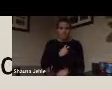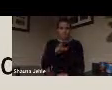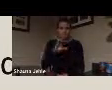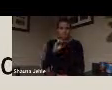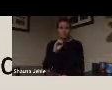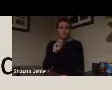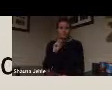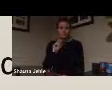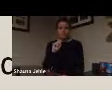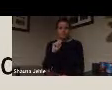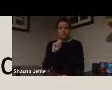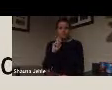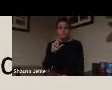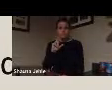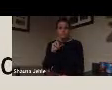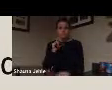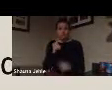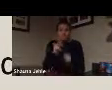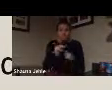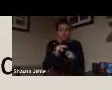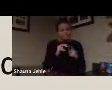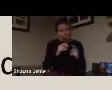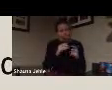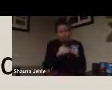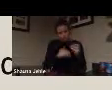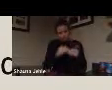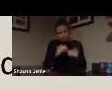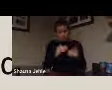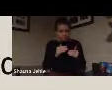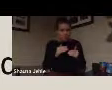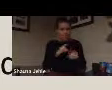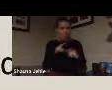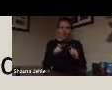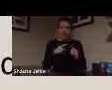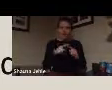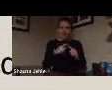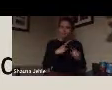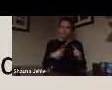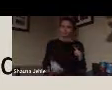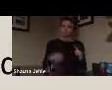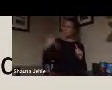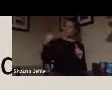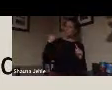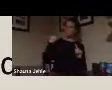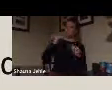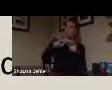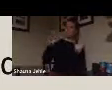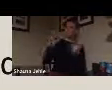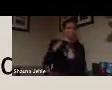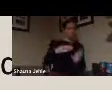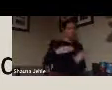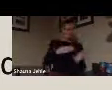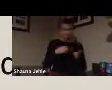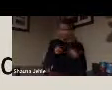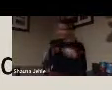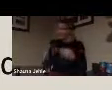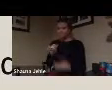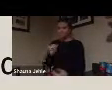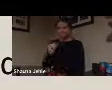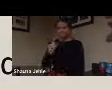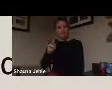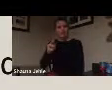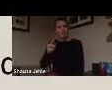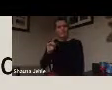and towards exploring the role of a consultant. And when the Lord made it clear that, no, actually, Dan, I want you to do